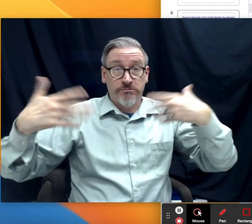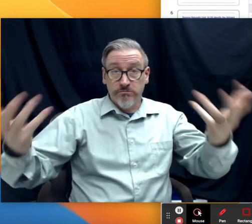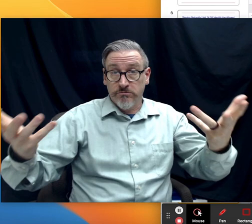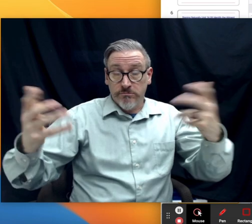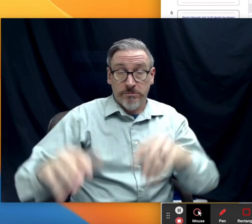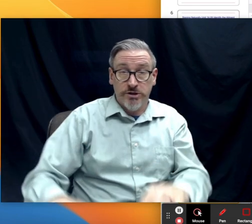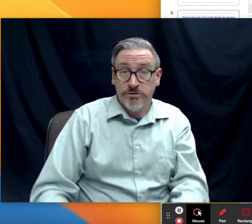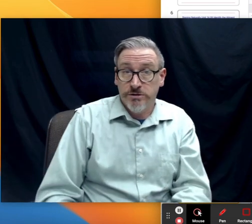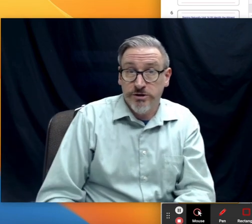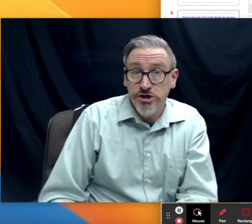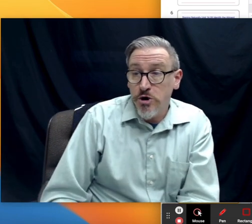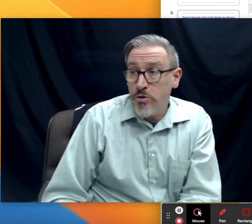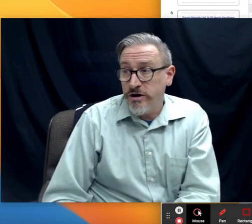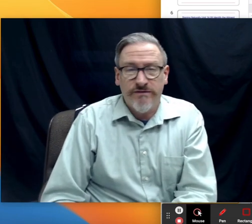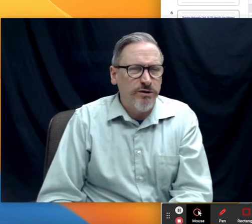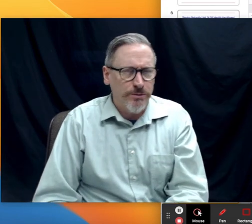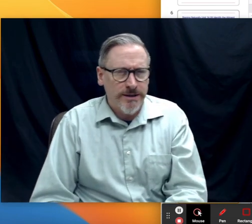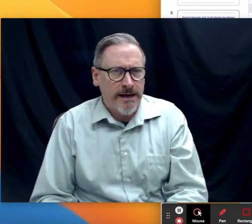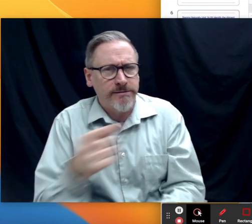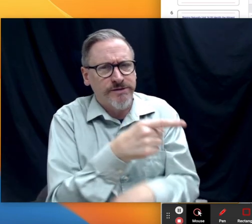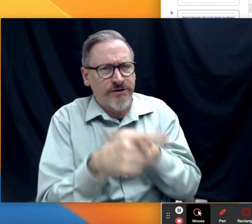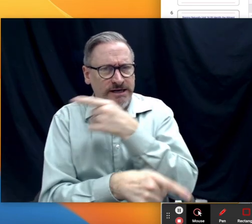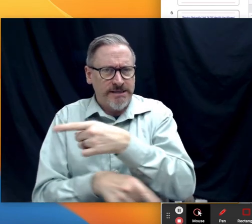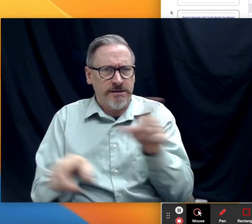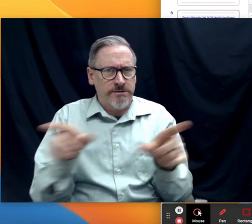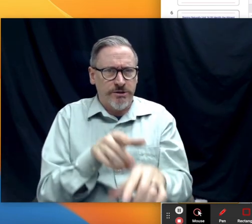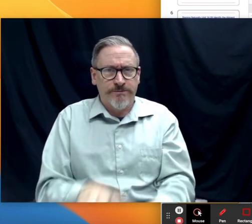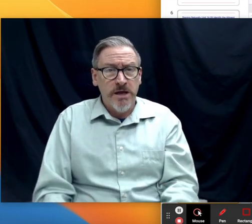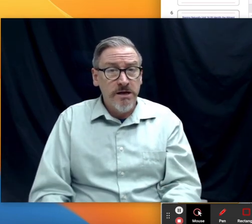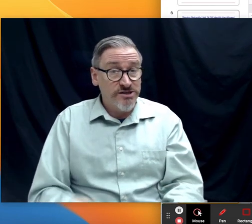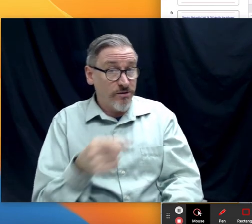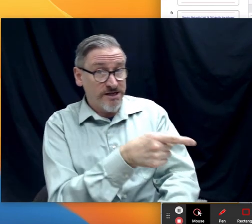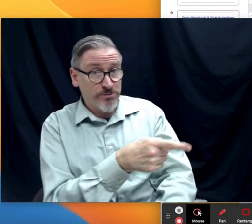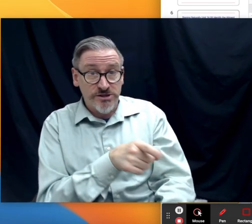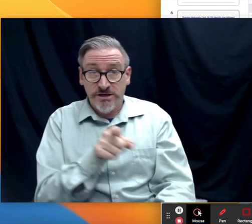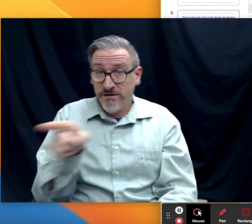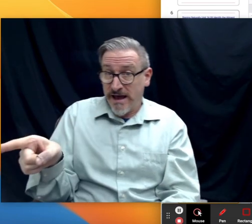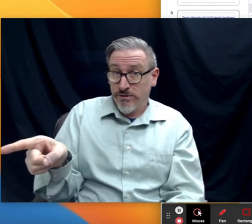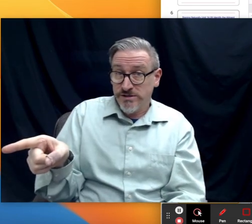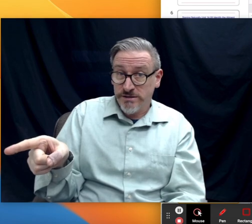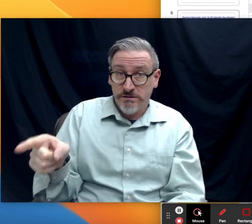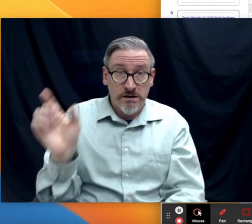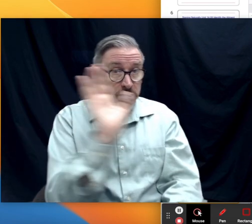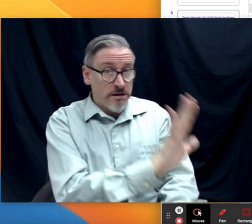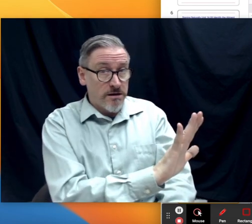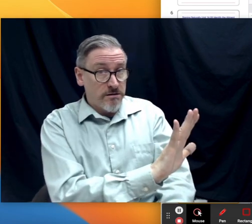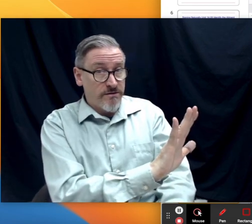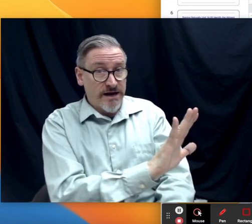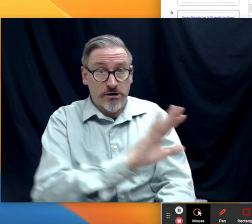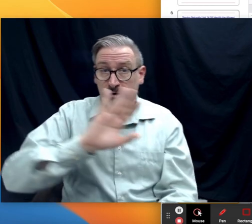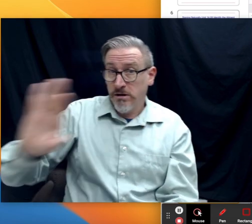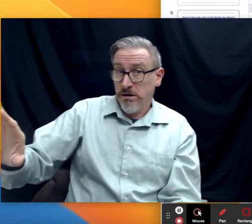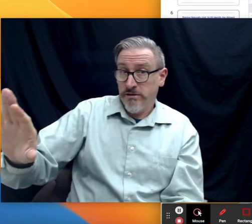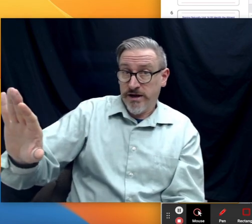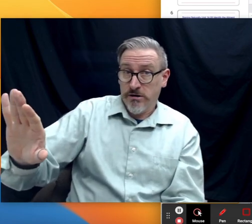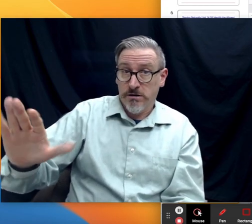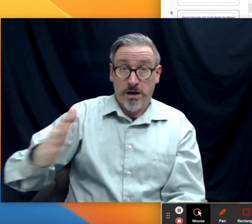there's no confusion with that. It's very easy to do. So this person, that person.